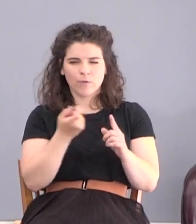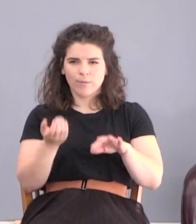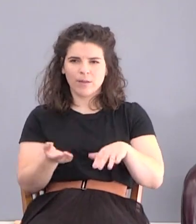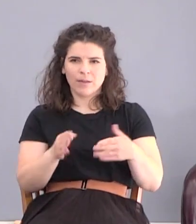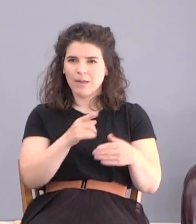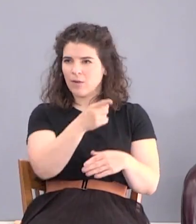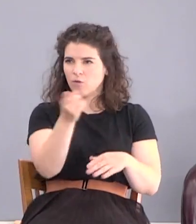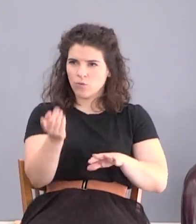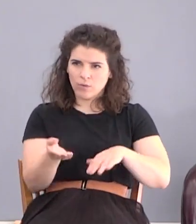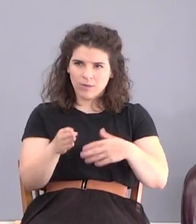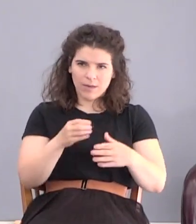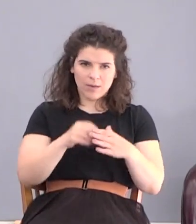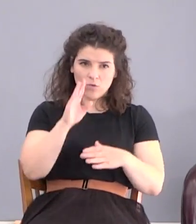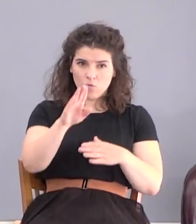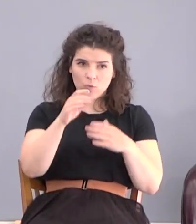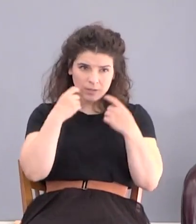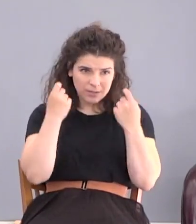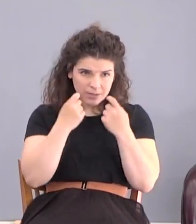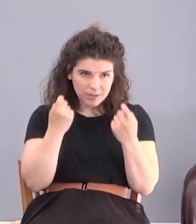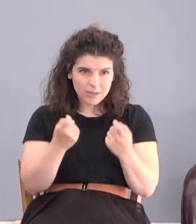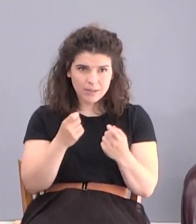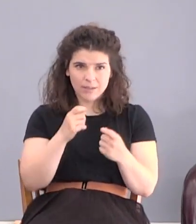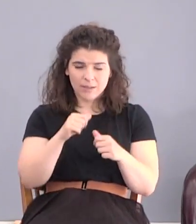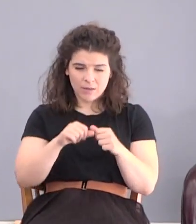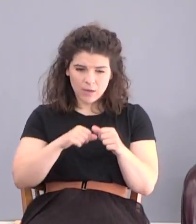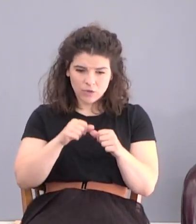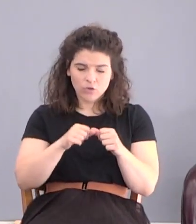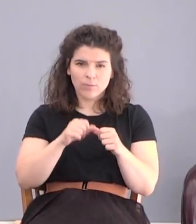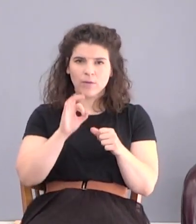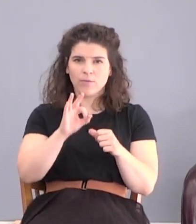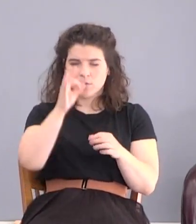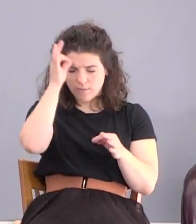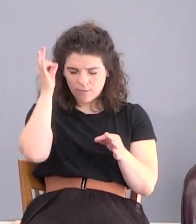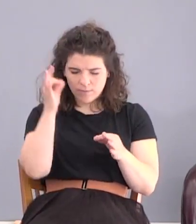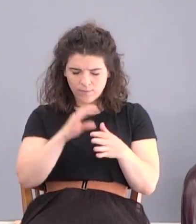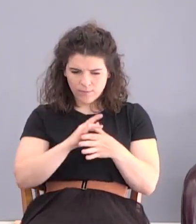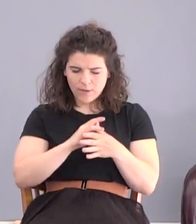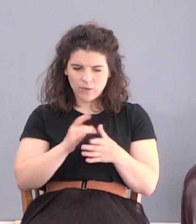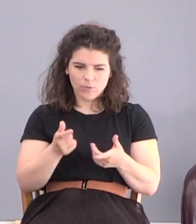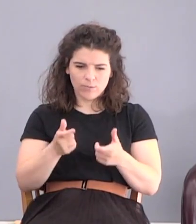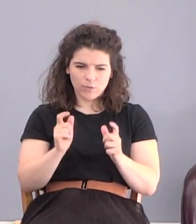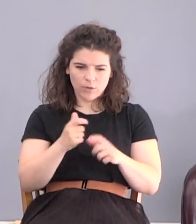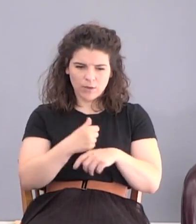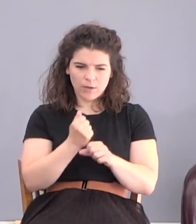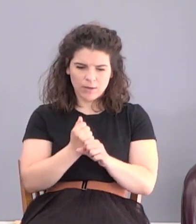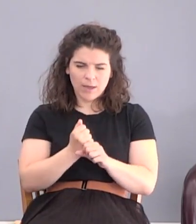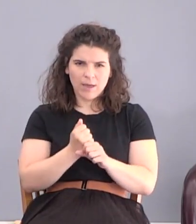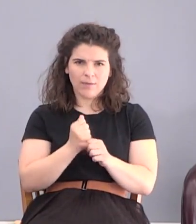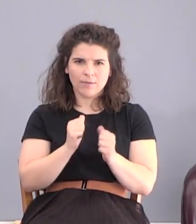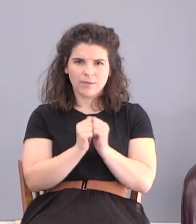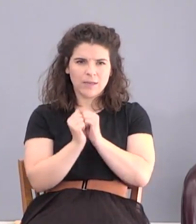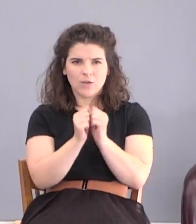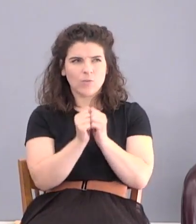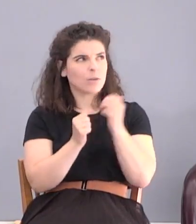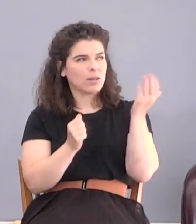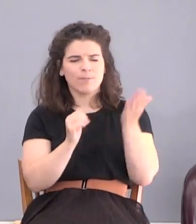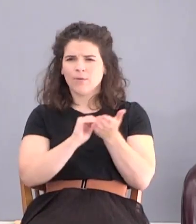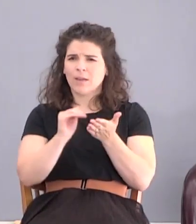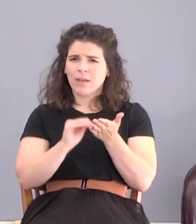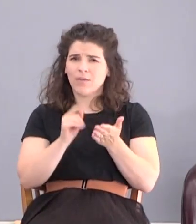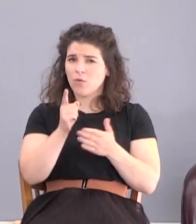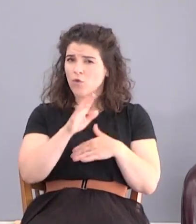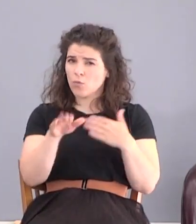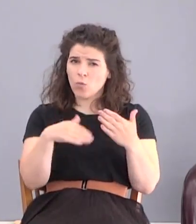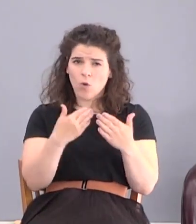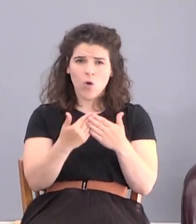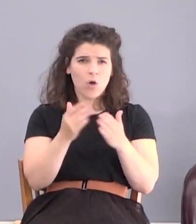and the uncircumcision of your flesh, hath he quickened together with him, having forgiven you all trespasses. Isn't that great? He didn't